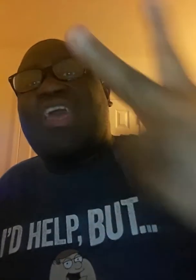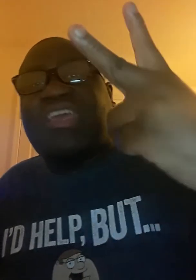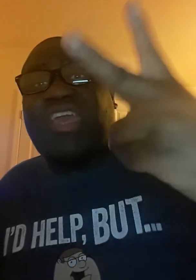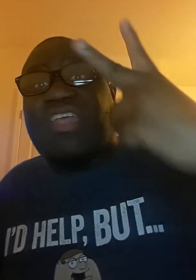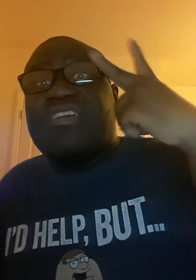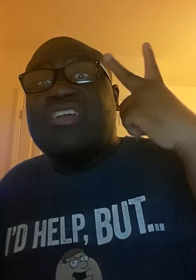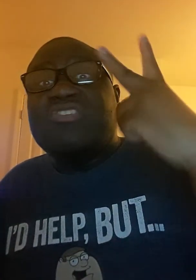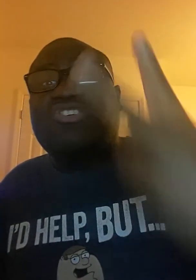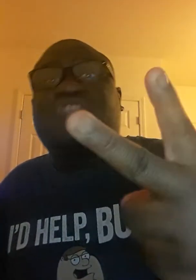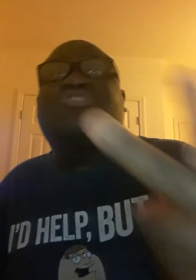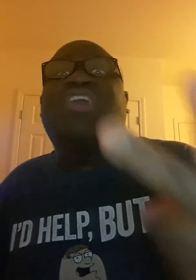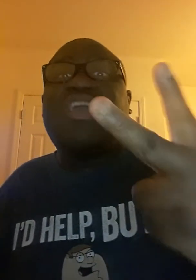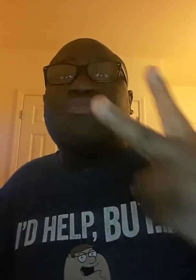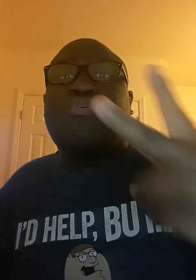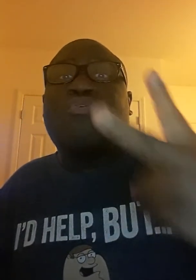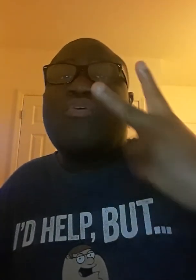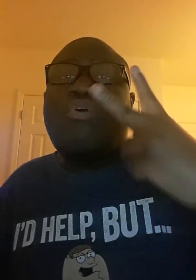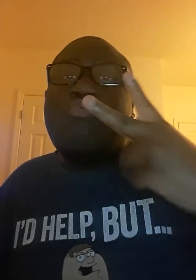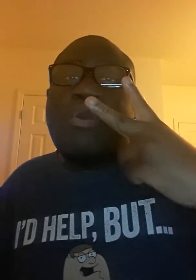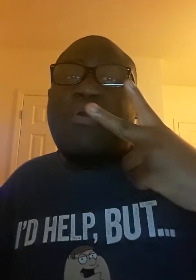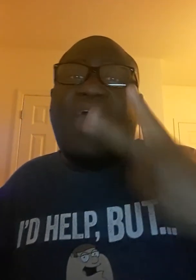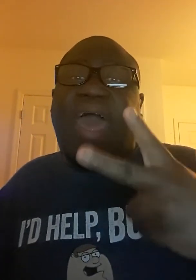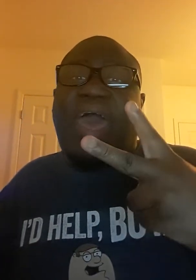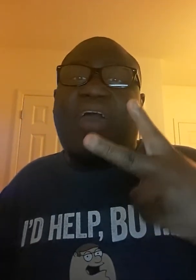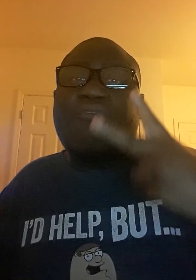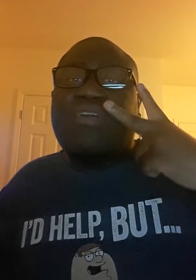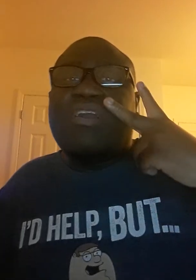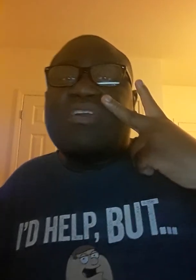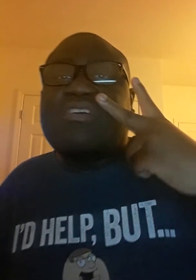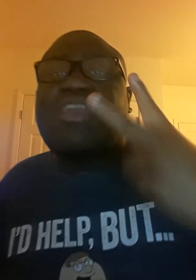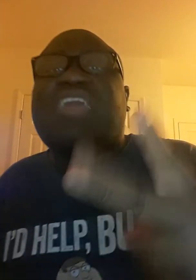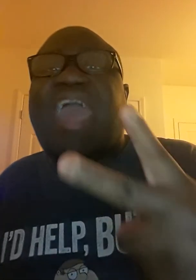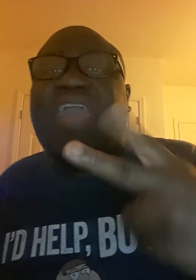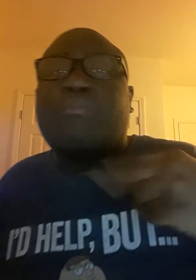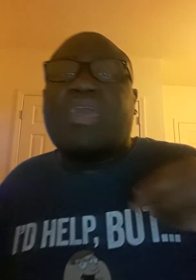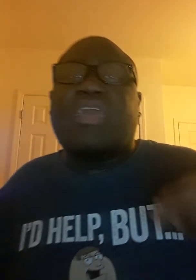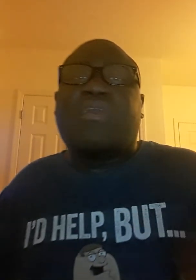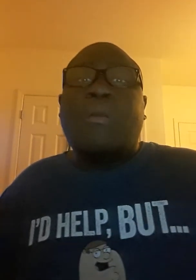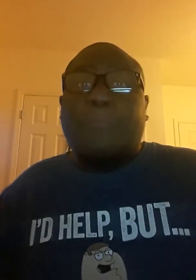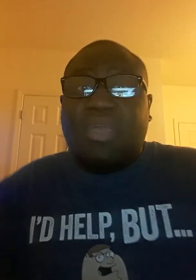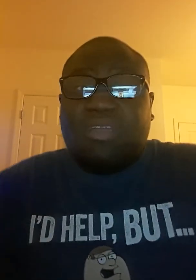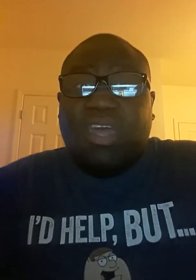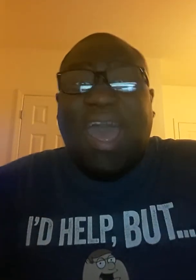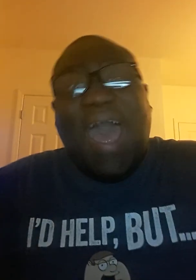second channel will have good gaming because I